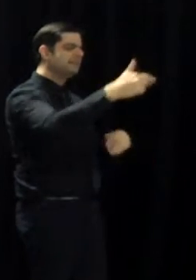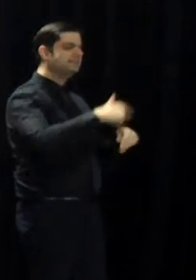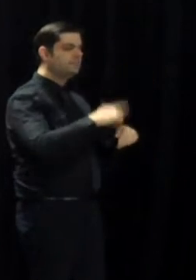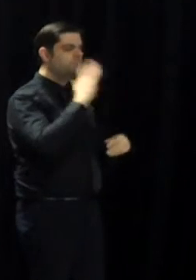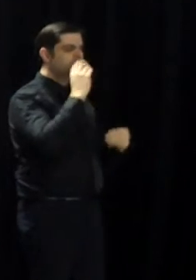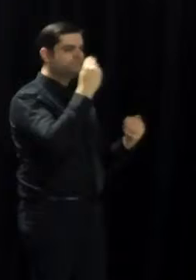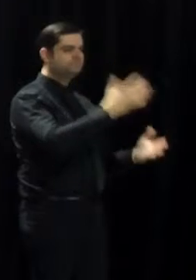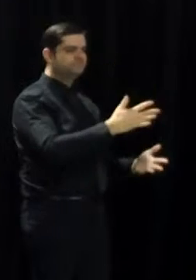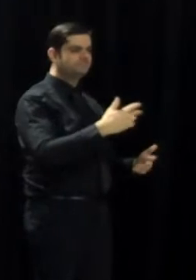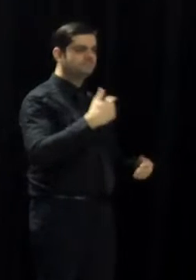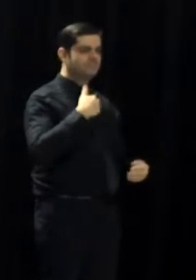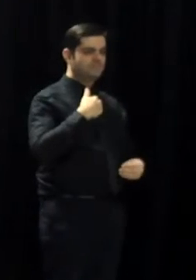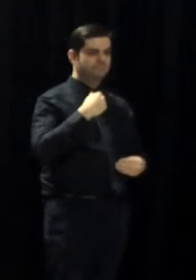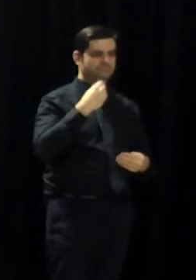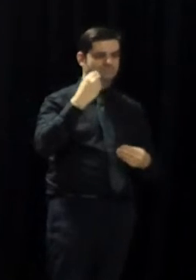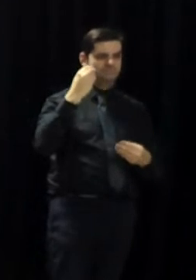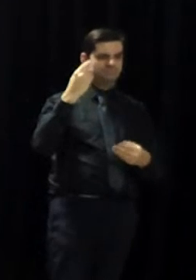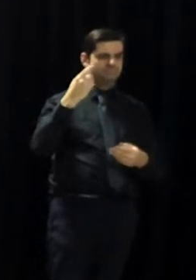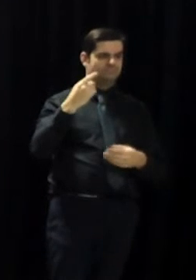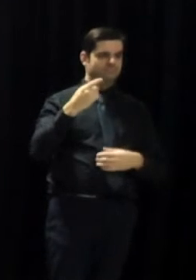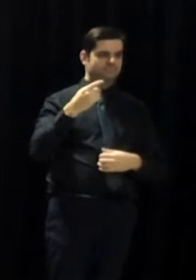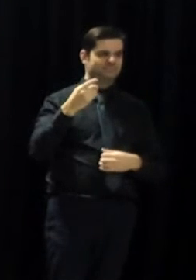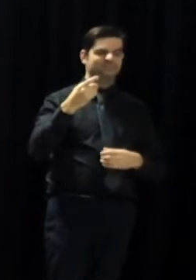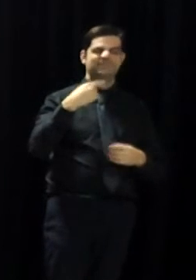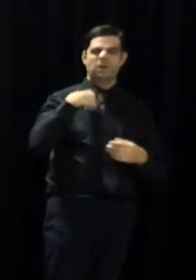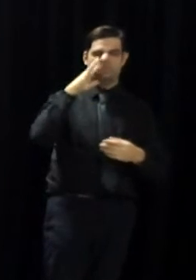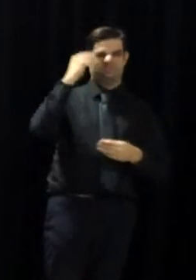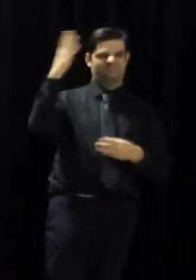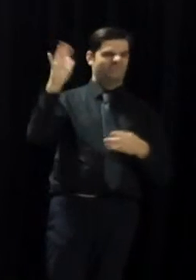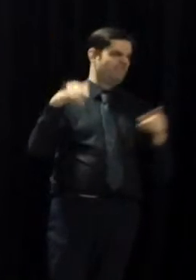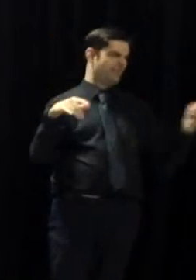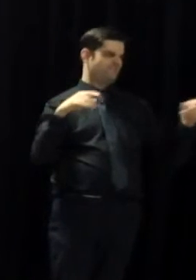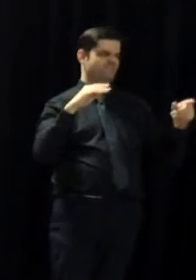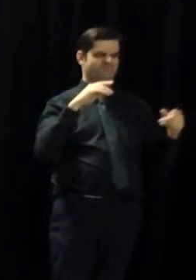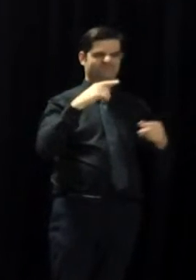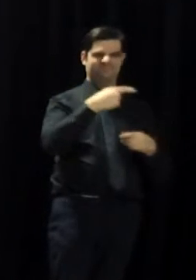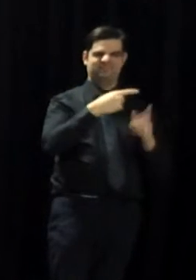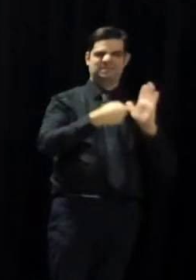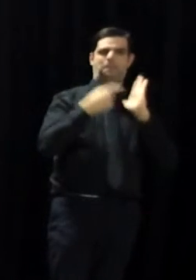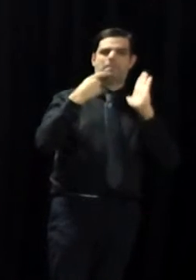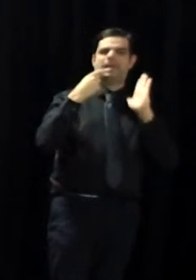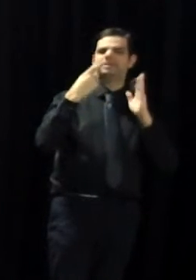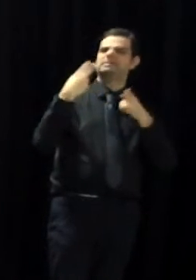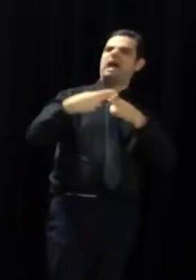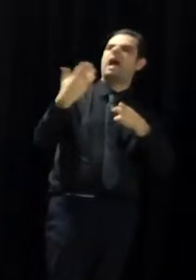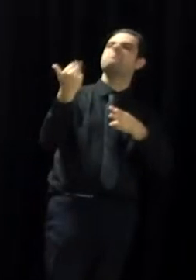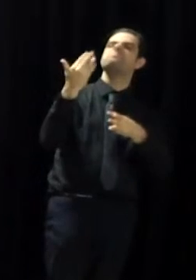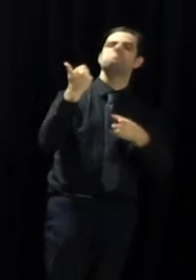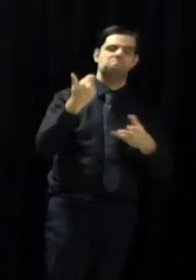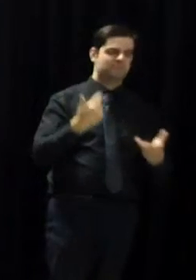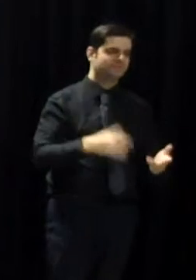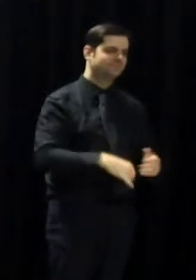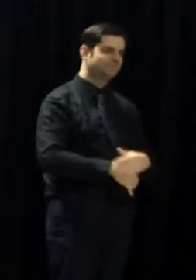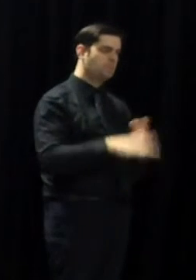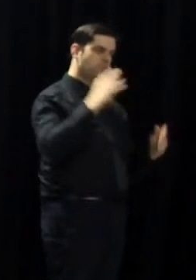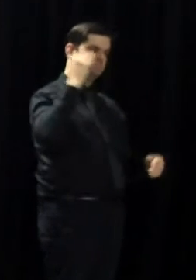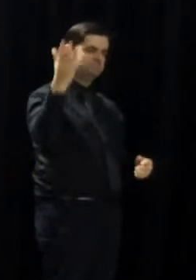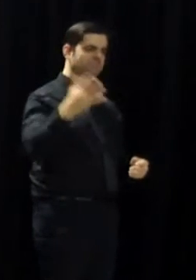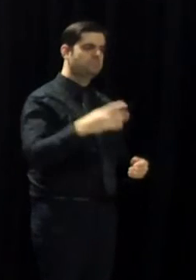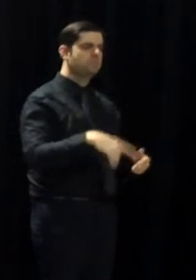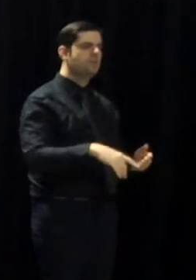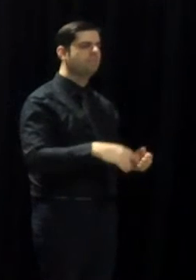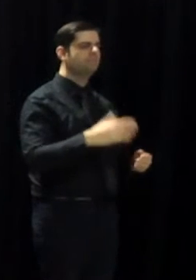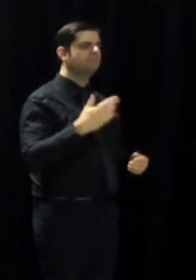media is demanding. They know who they are. But they called up and they've offered early on their